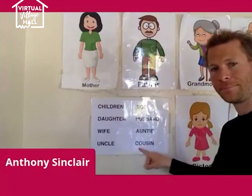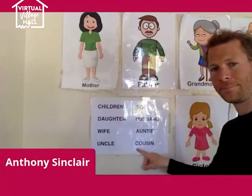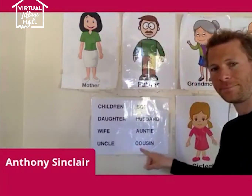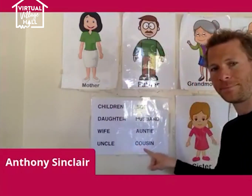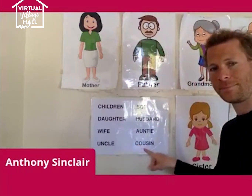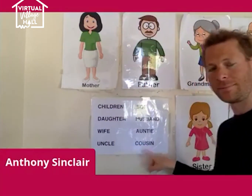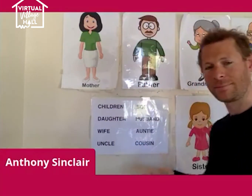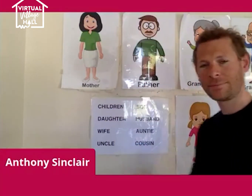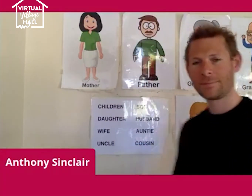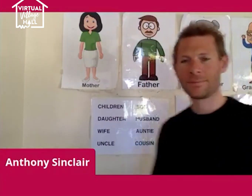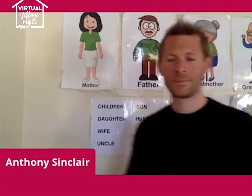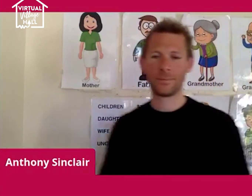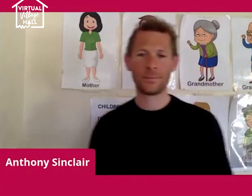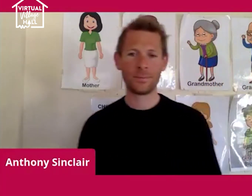And now cousin.